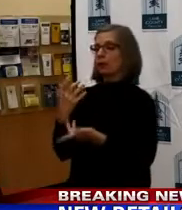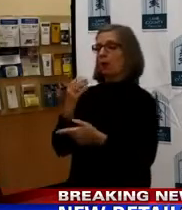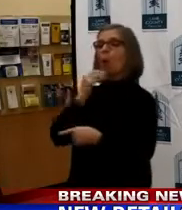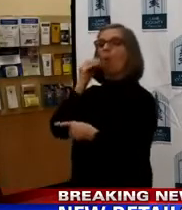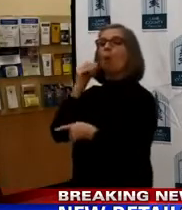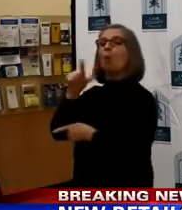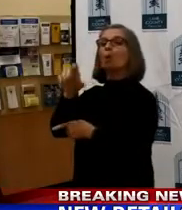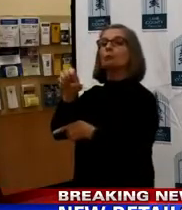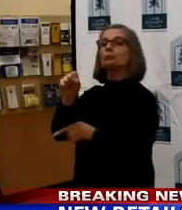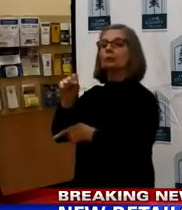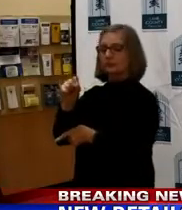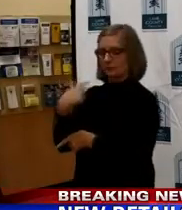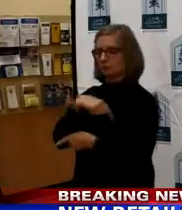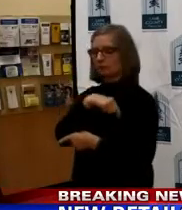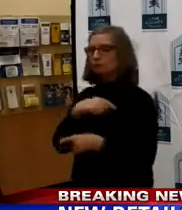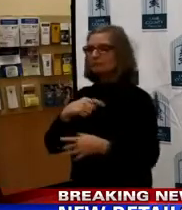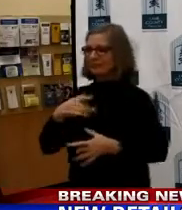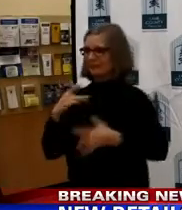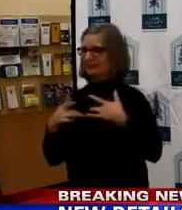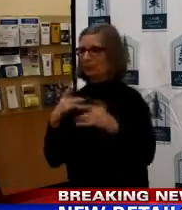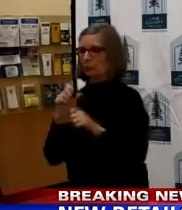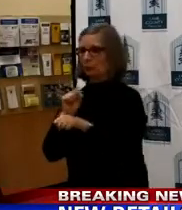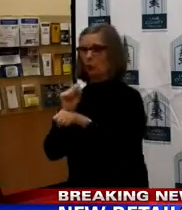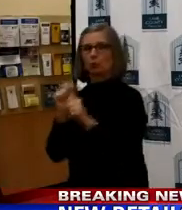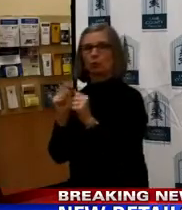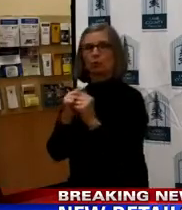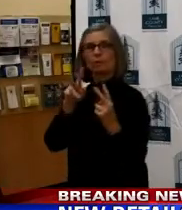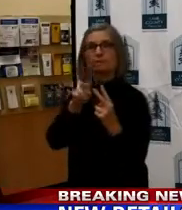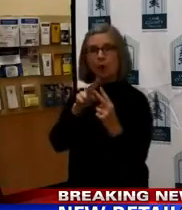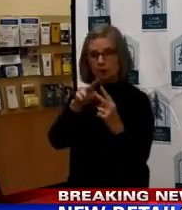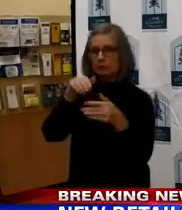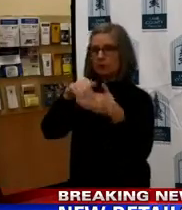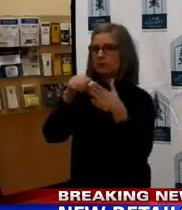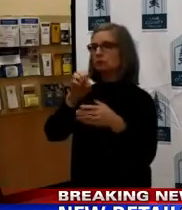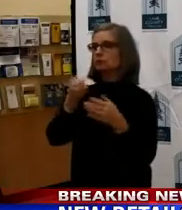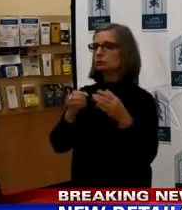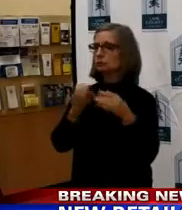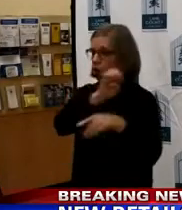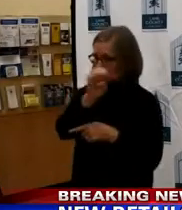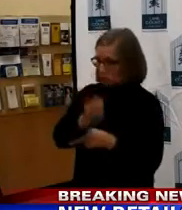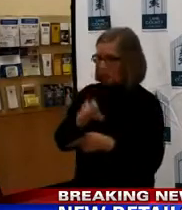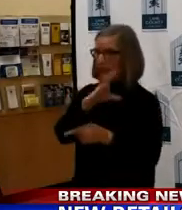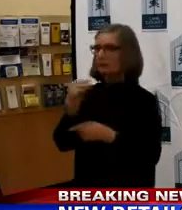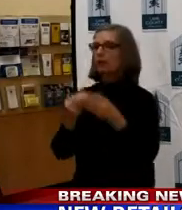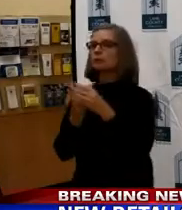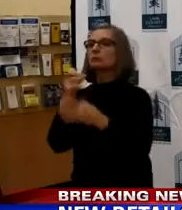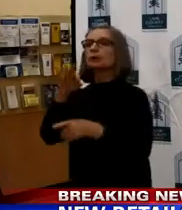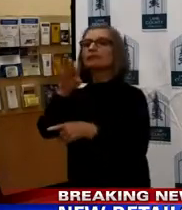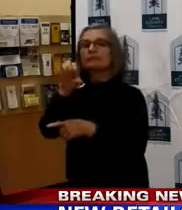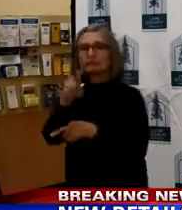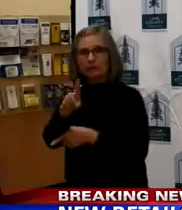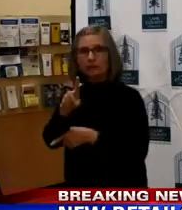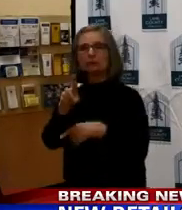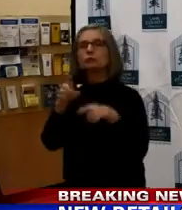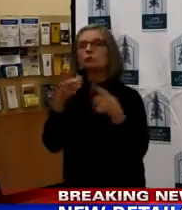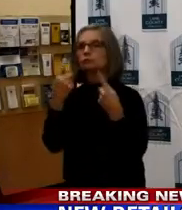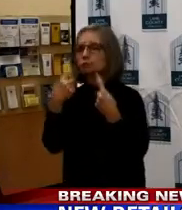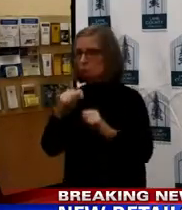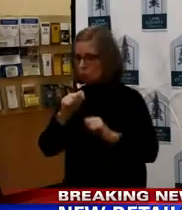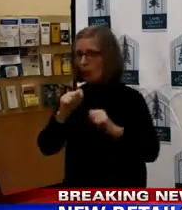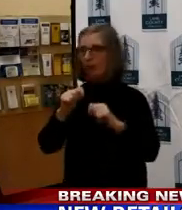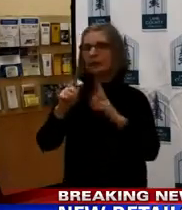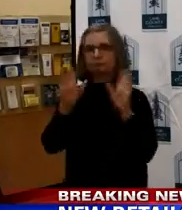cities, Eugene and Springfield, and other service provider partners to try to really drill down on that effort. And we're expecting a lot